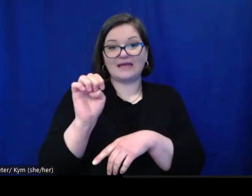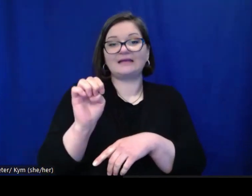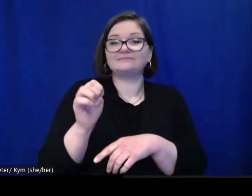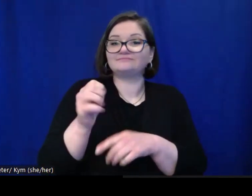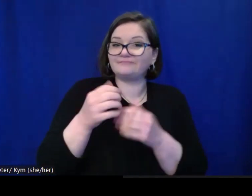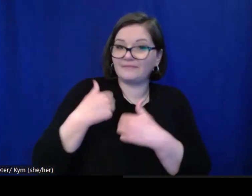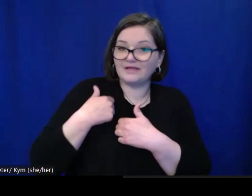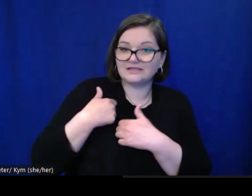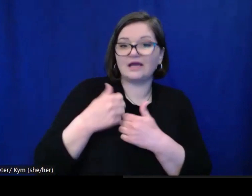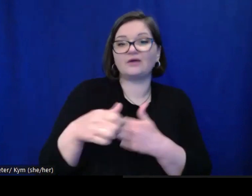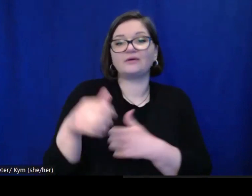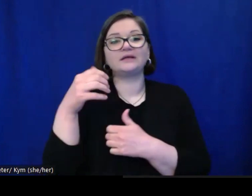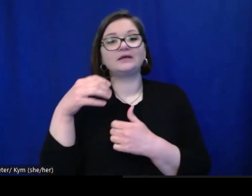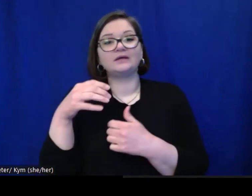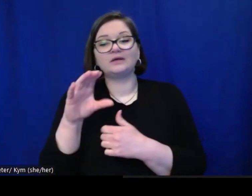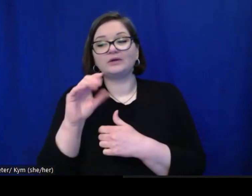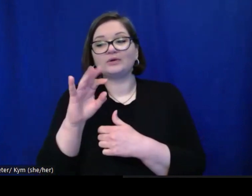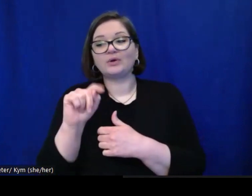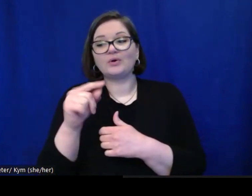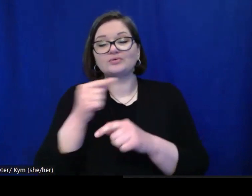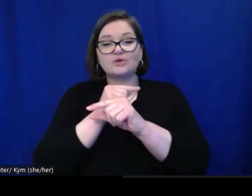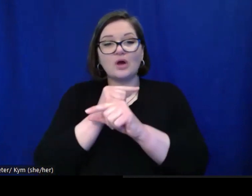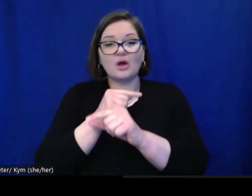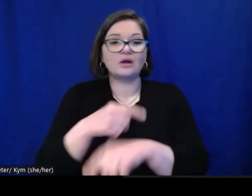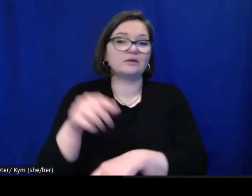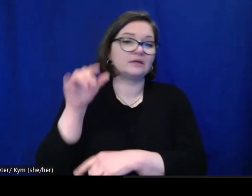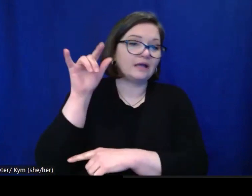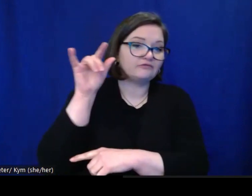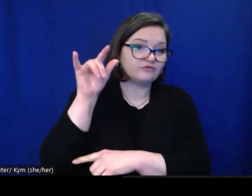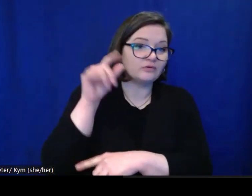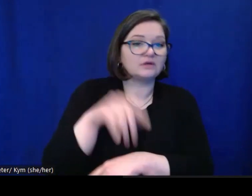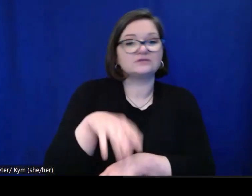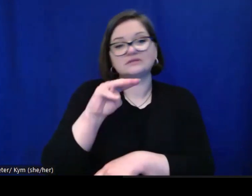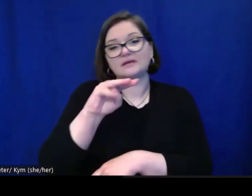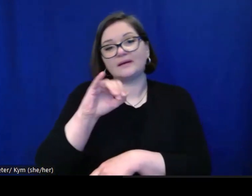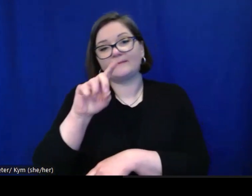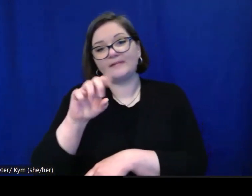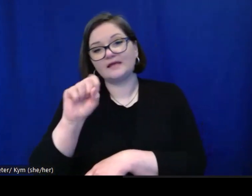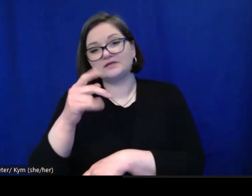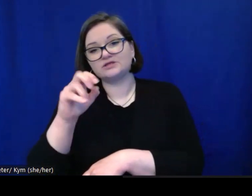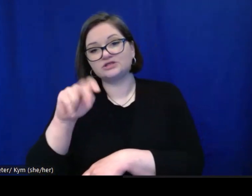Force, midshipman in the Naval Academy, okay?